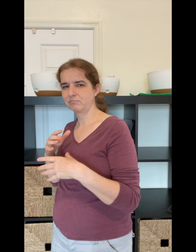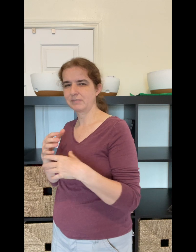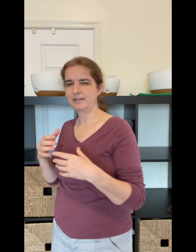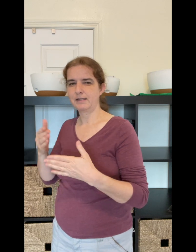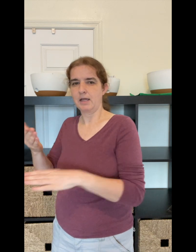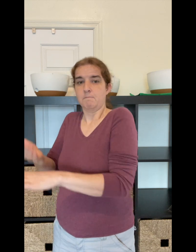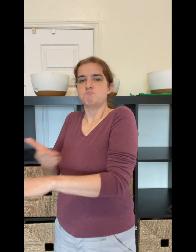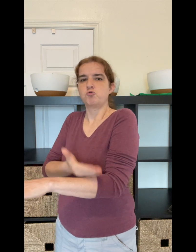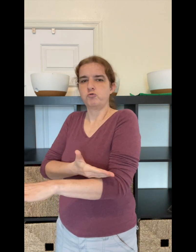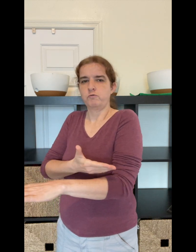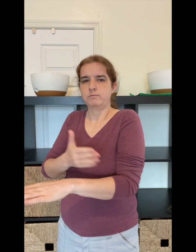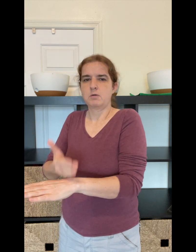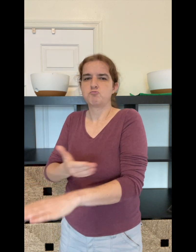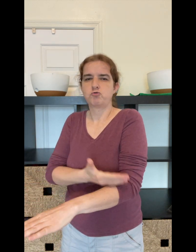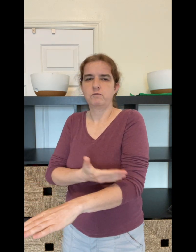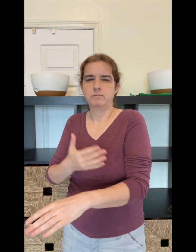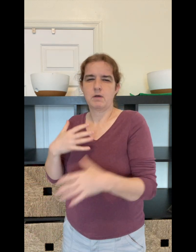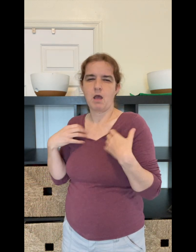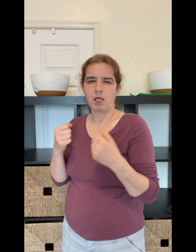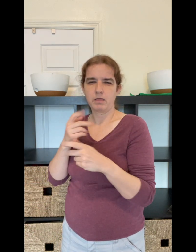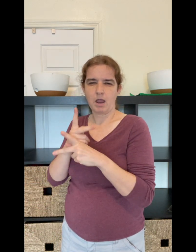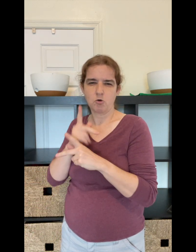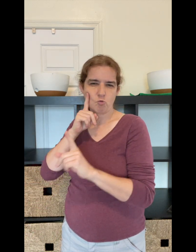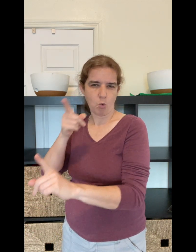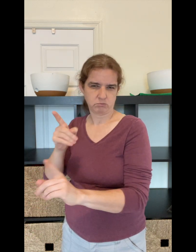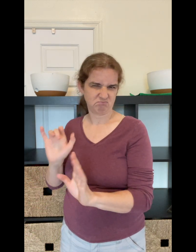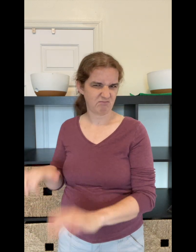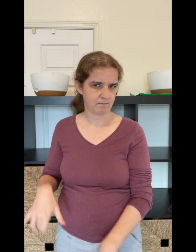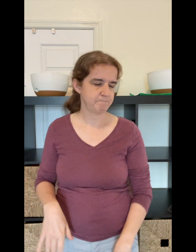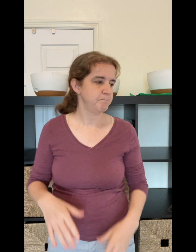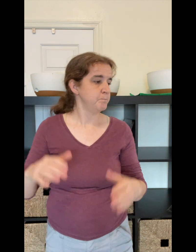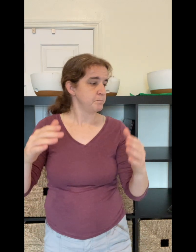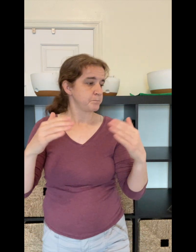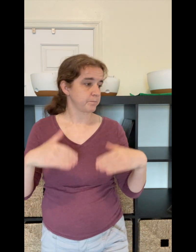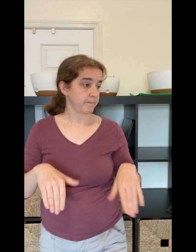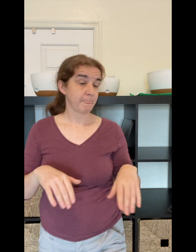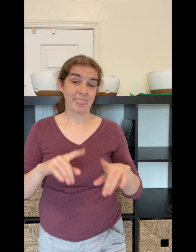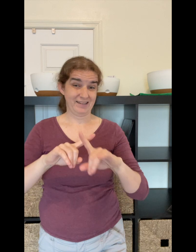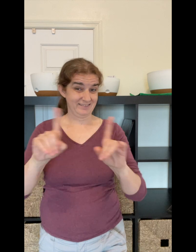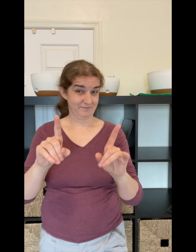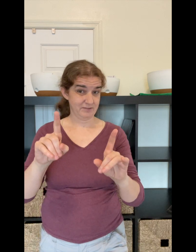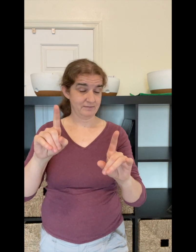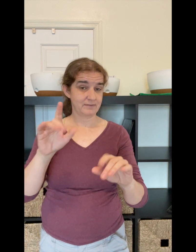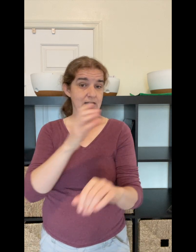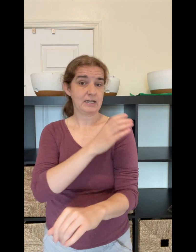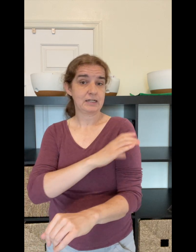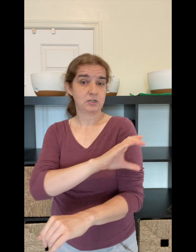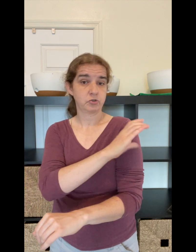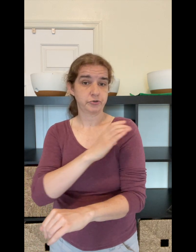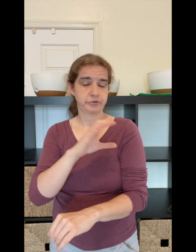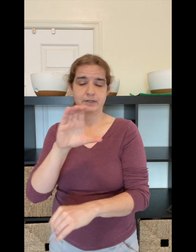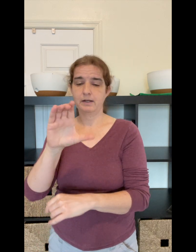relate that information back to be able to improve healthcare goals. All right, next term. This is different.